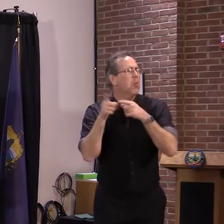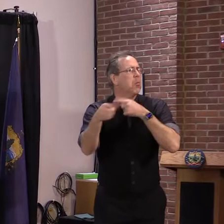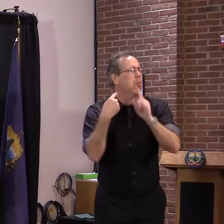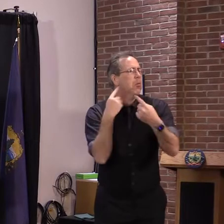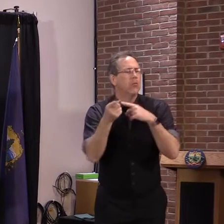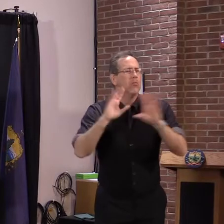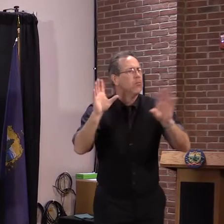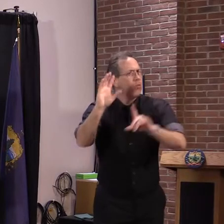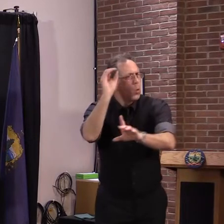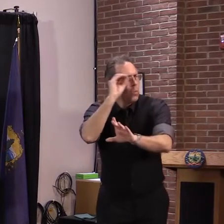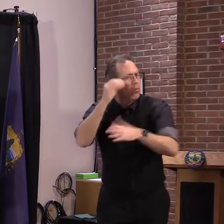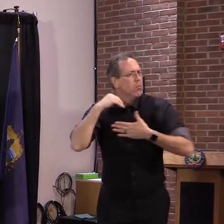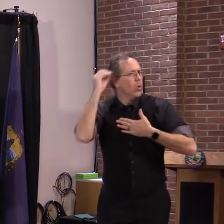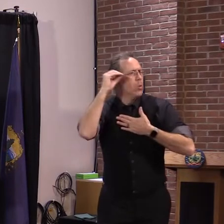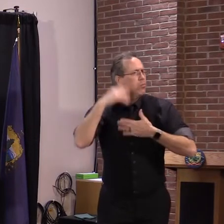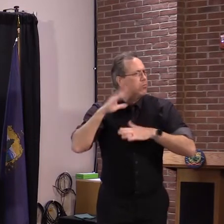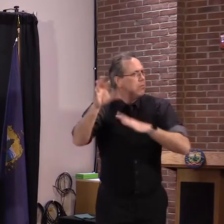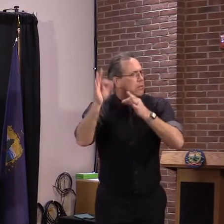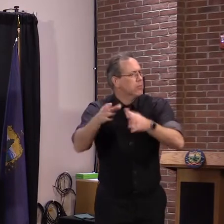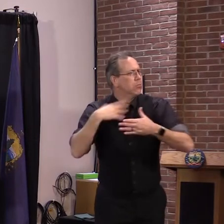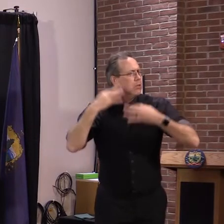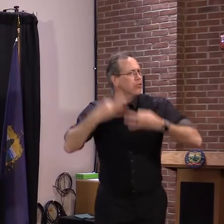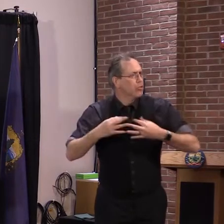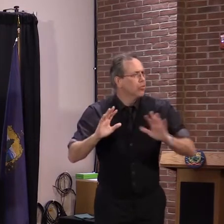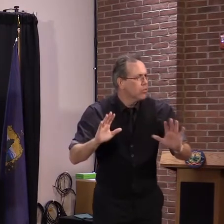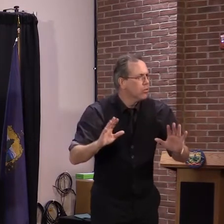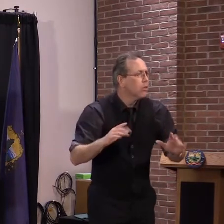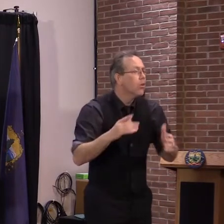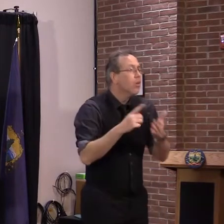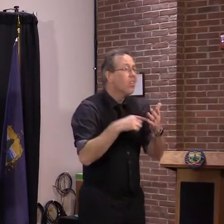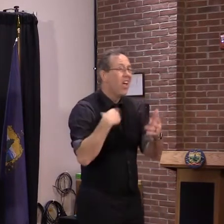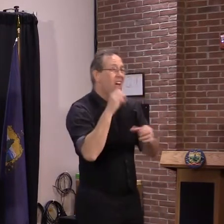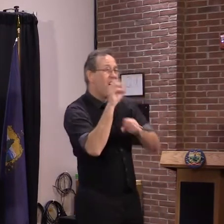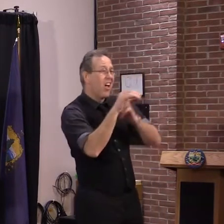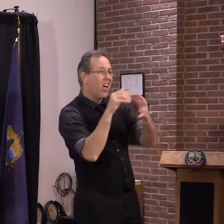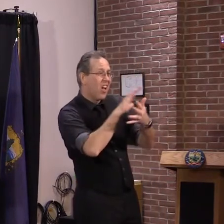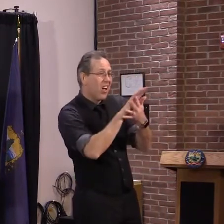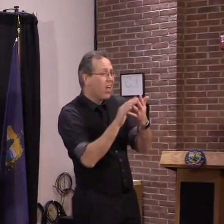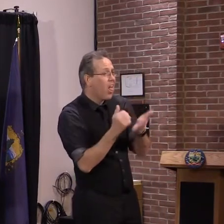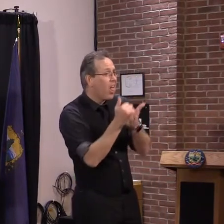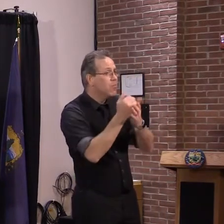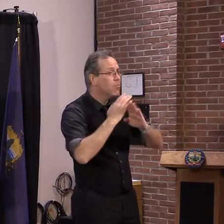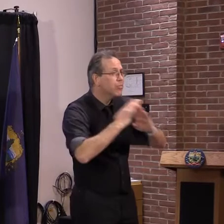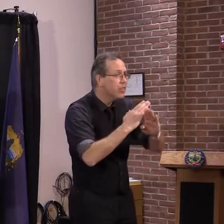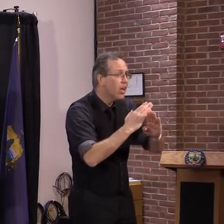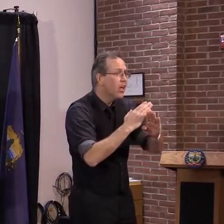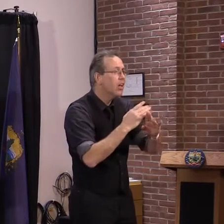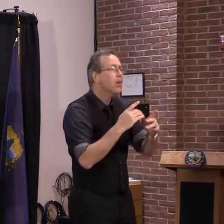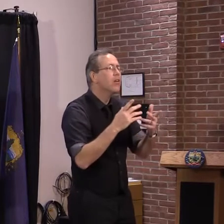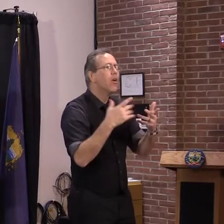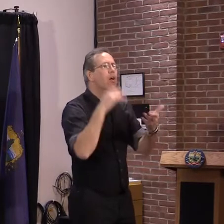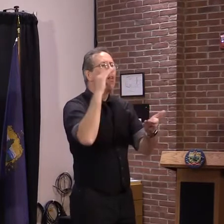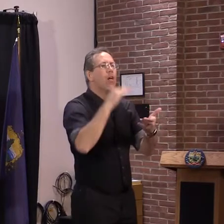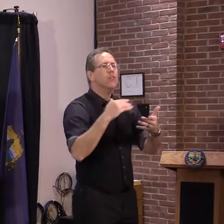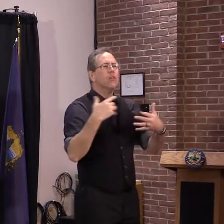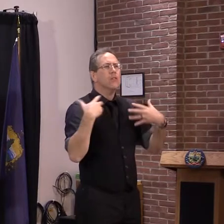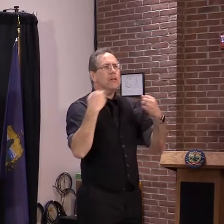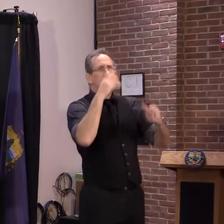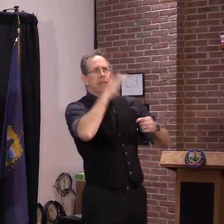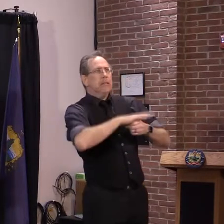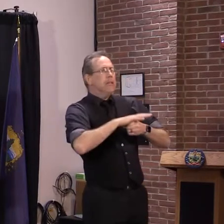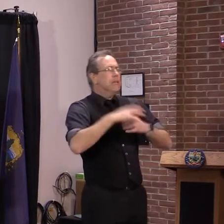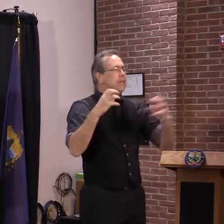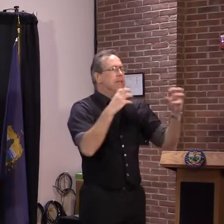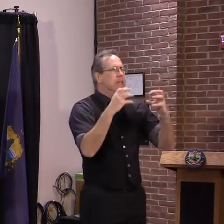truly balance the precautions we take for COVID-19 with the need to recover from all of the other negative impacts